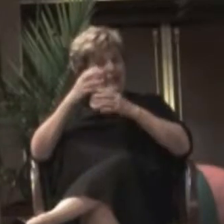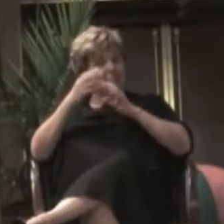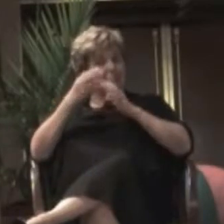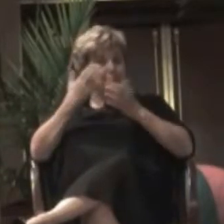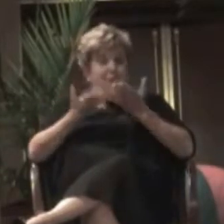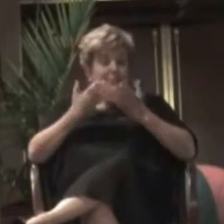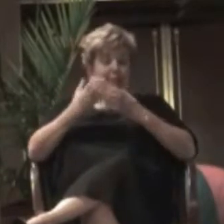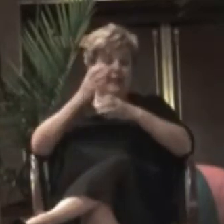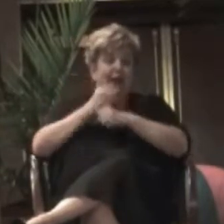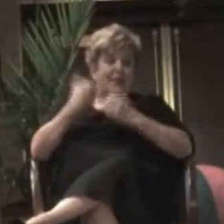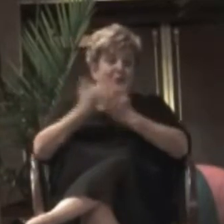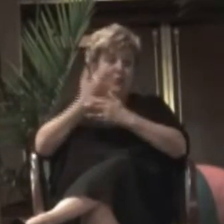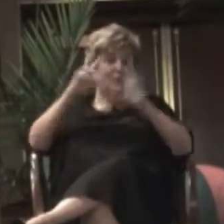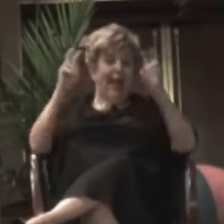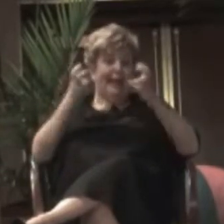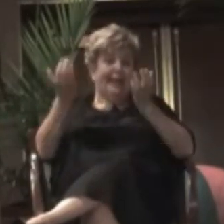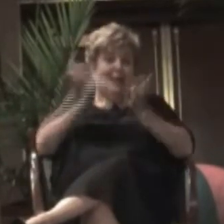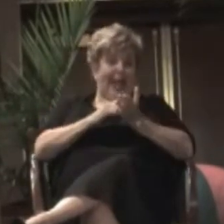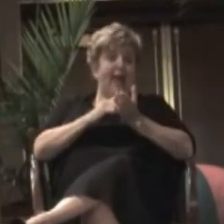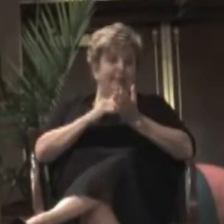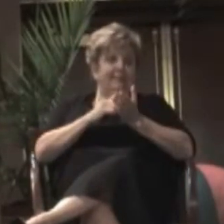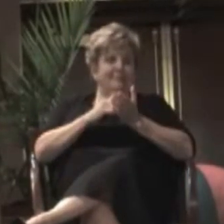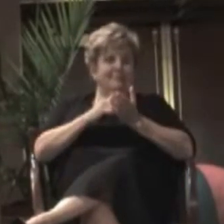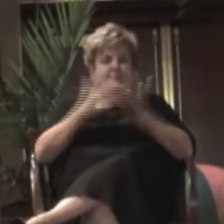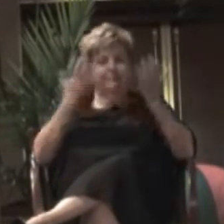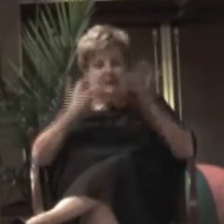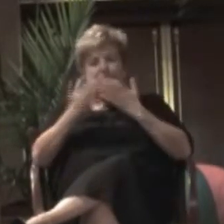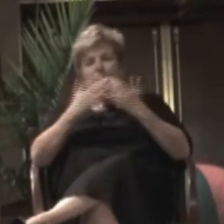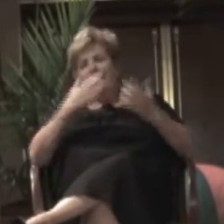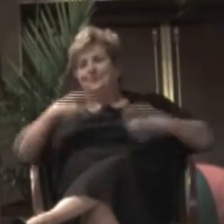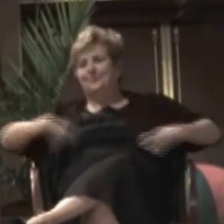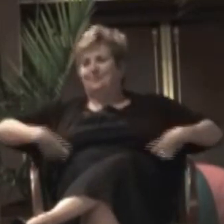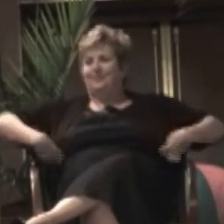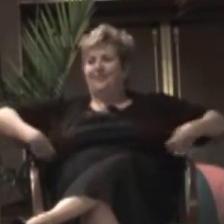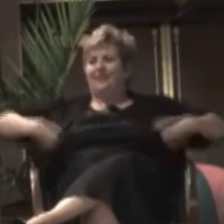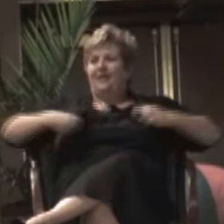They'll be undisputed champion before they pure sucked. And